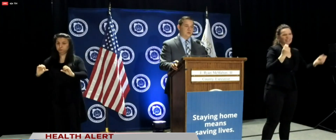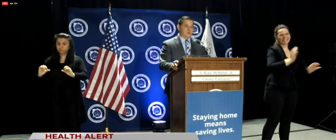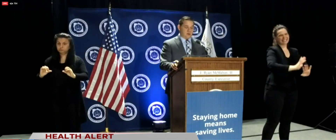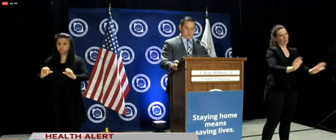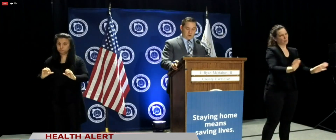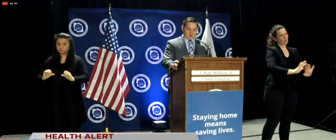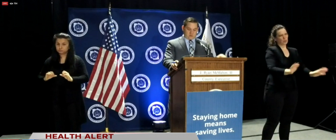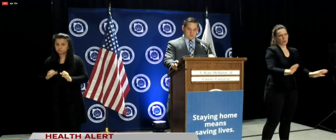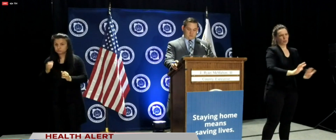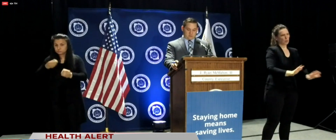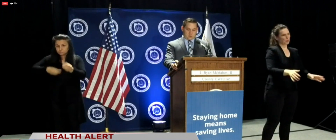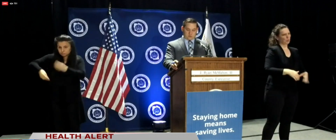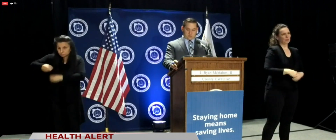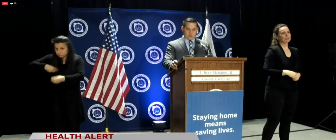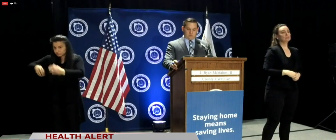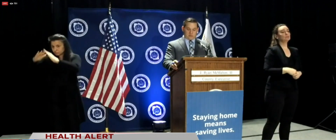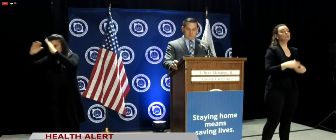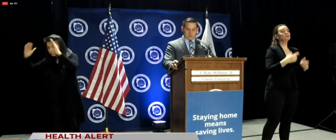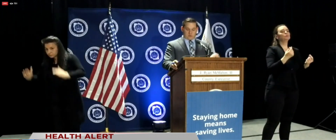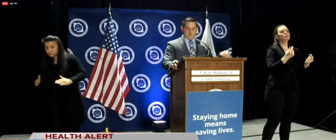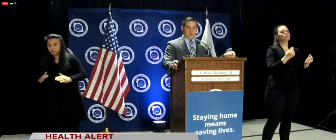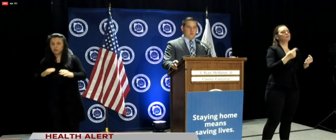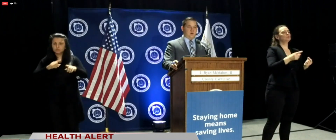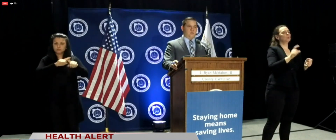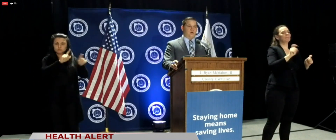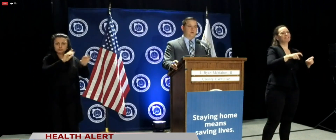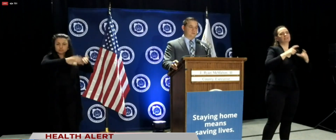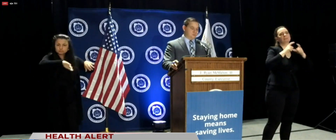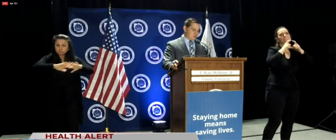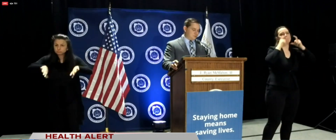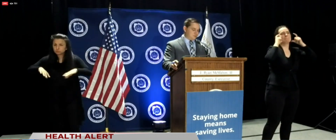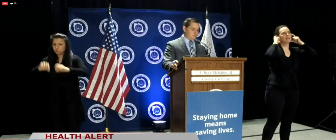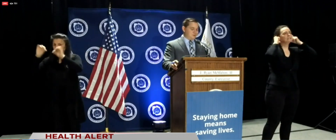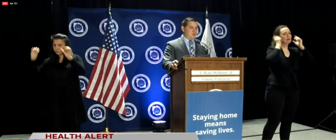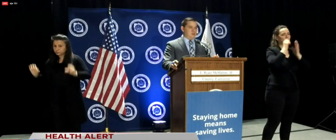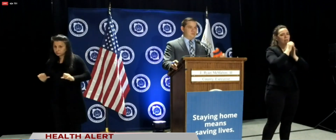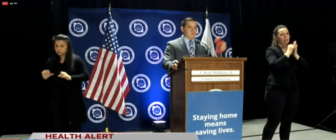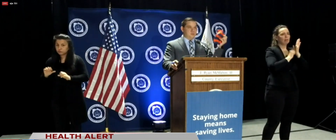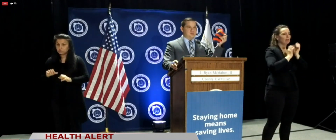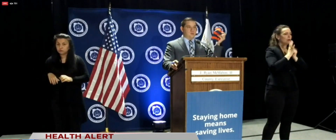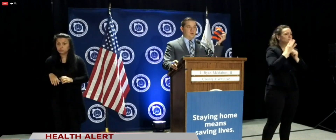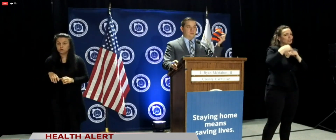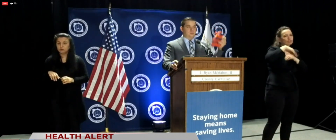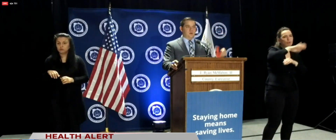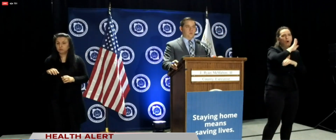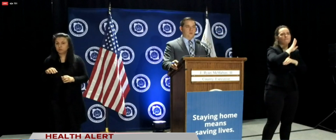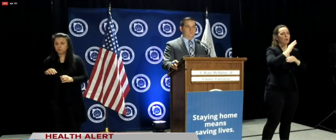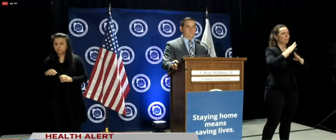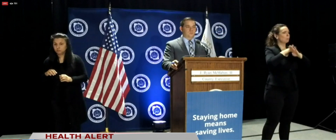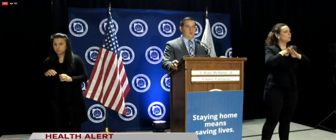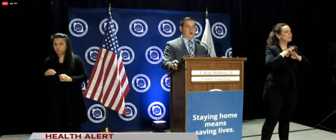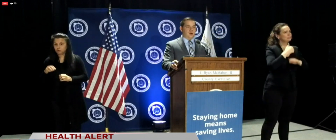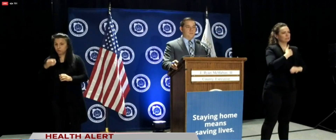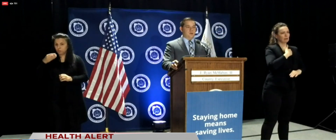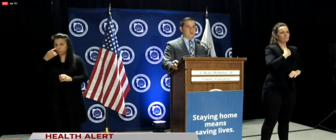the Walmart or Lowe's or Home Depot, wherever you're going, wear one. Even if someone makes you one, wear one.